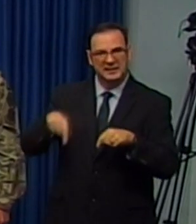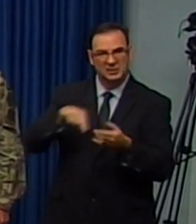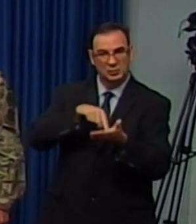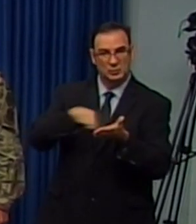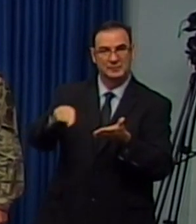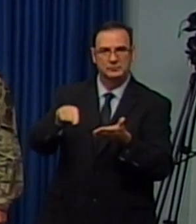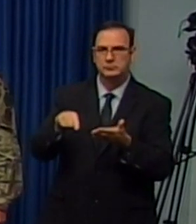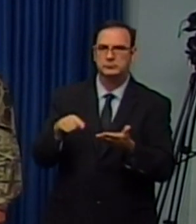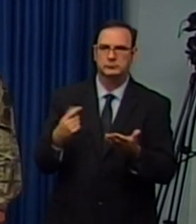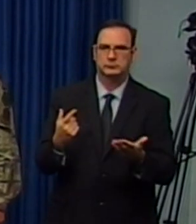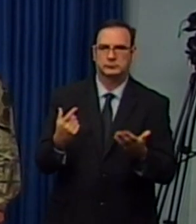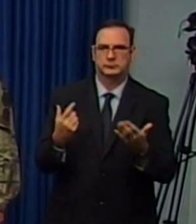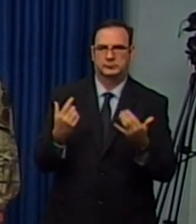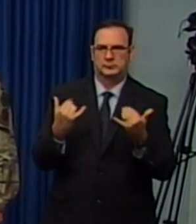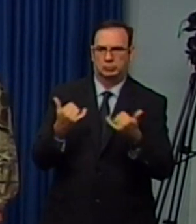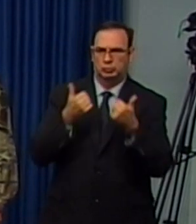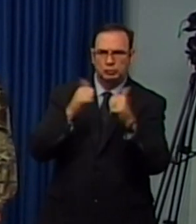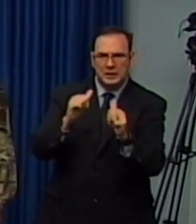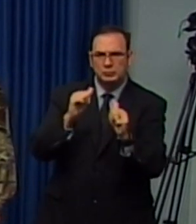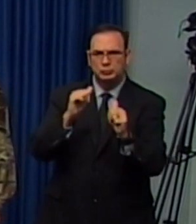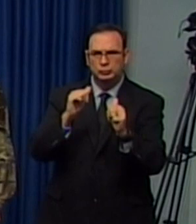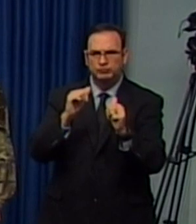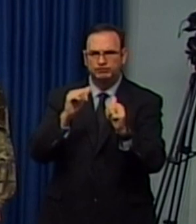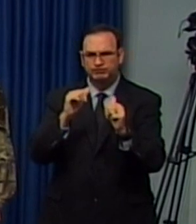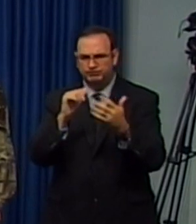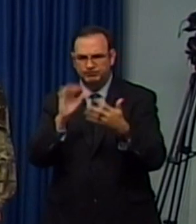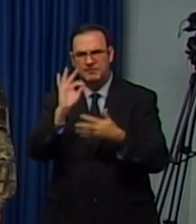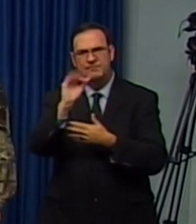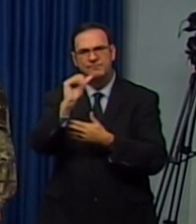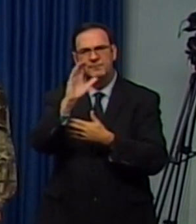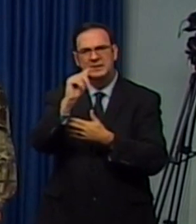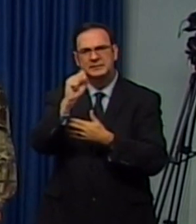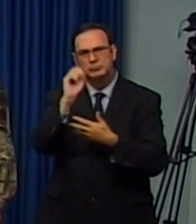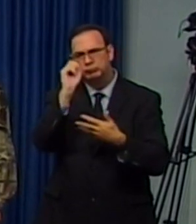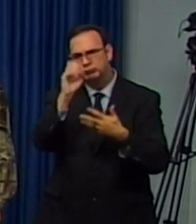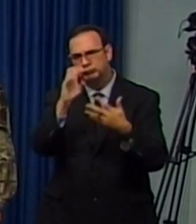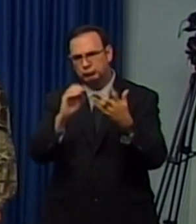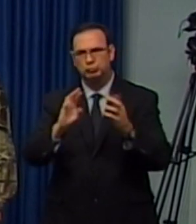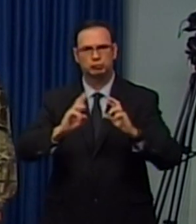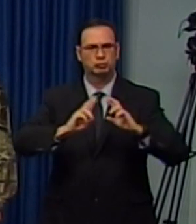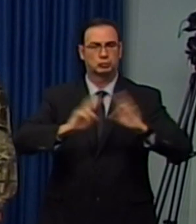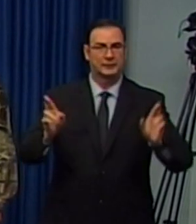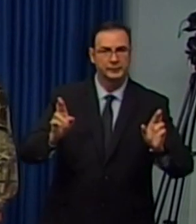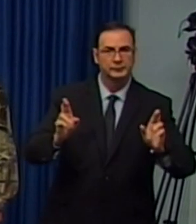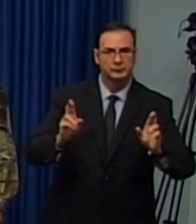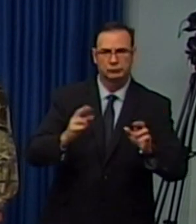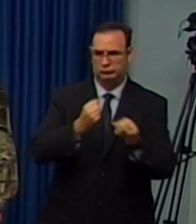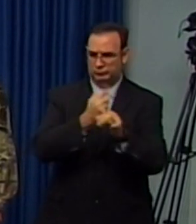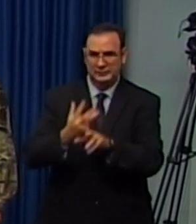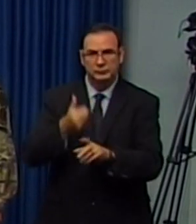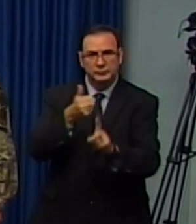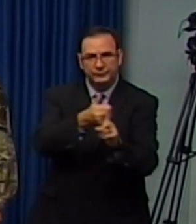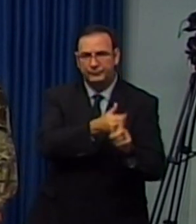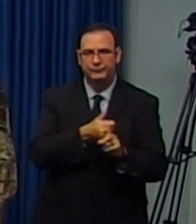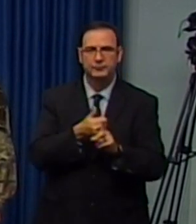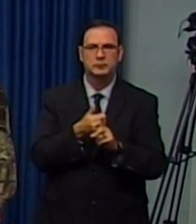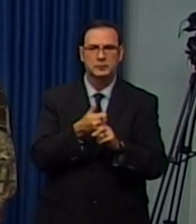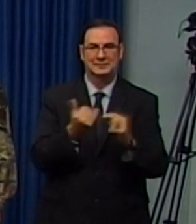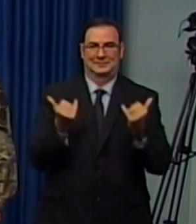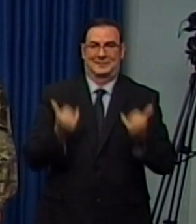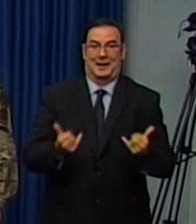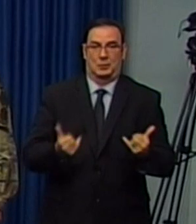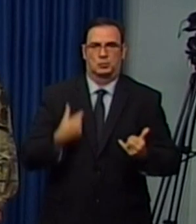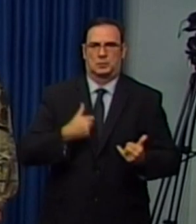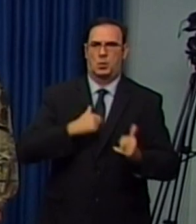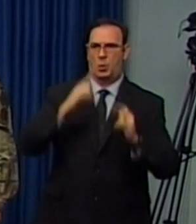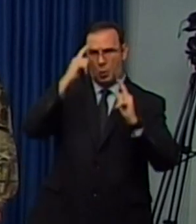were very, you know, factual about what we were putting out. We told people to be prepared. And then now, although we really hope for the